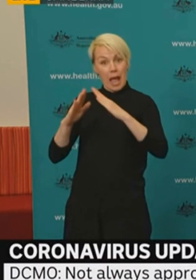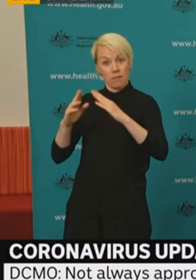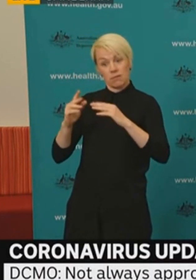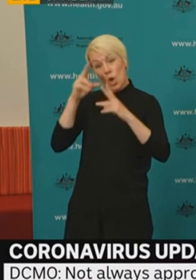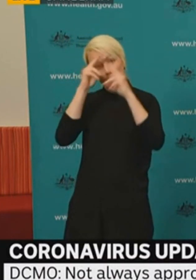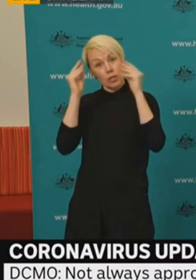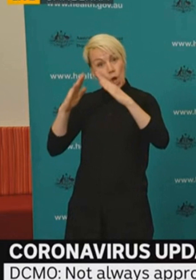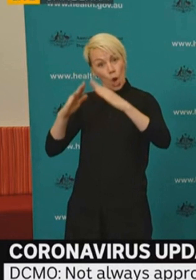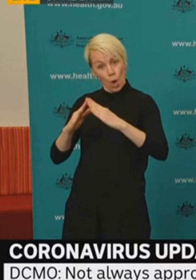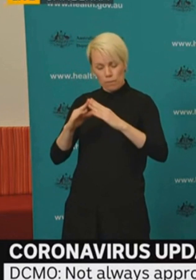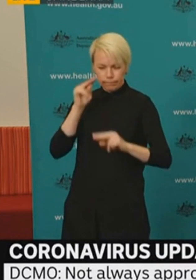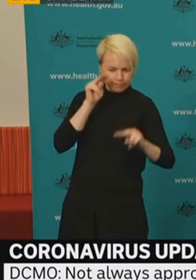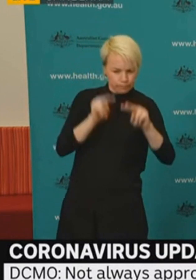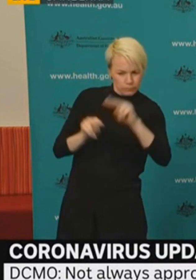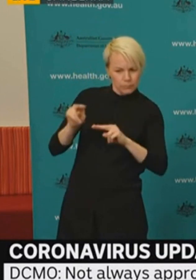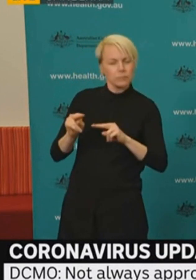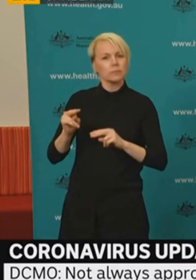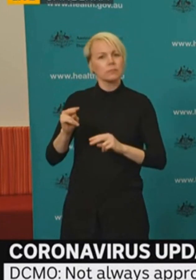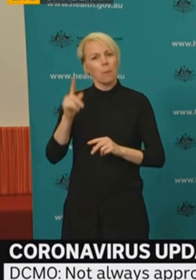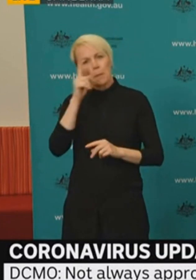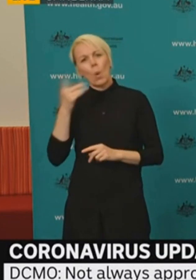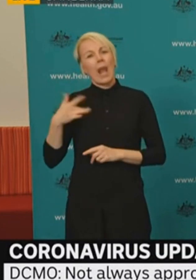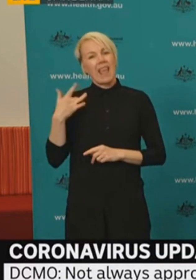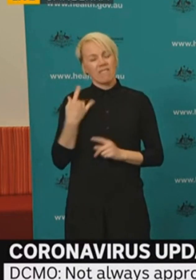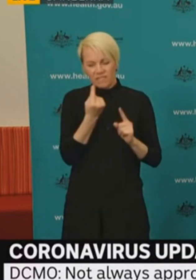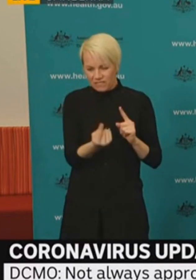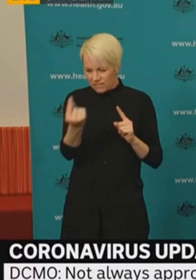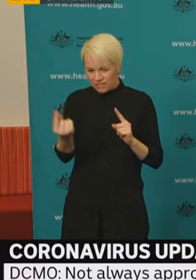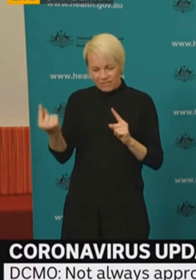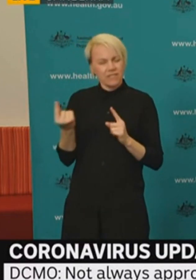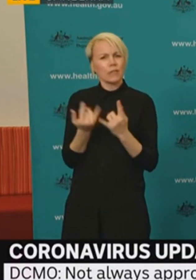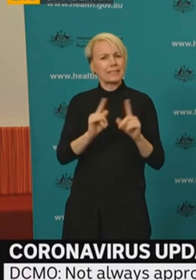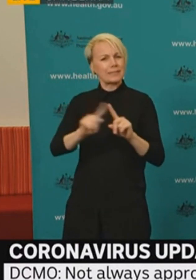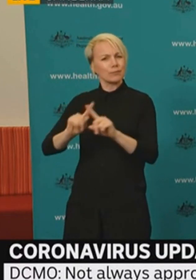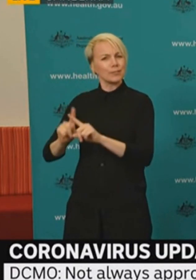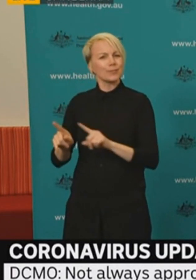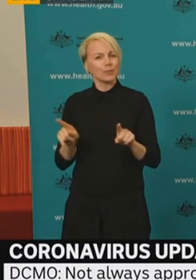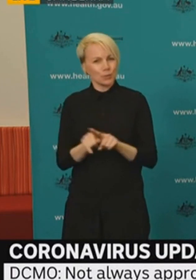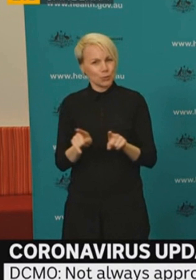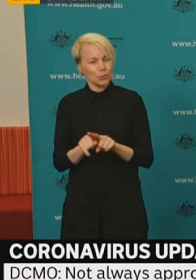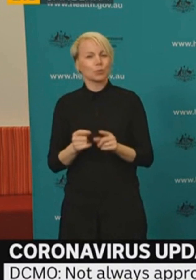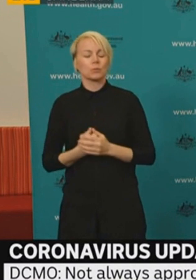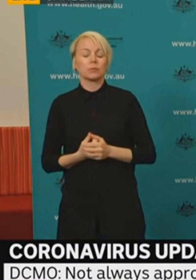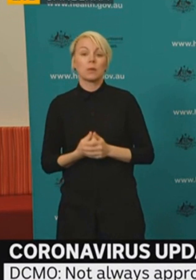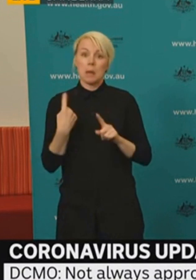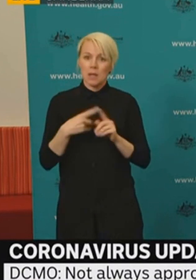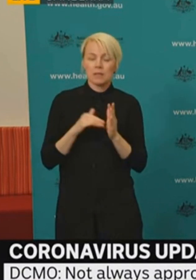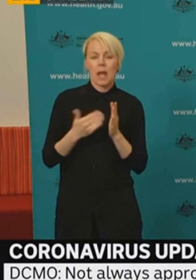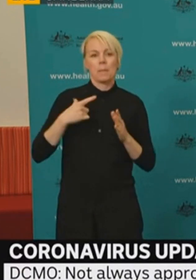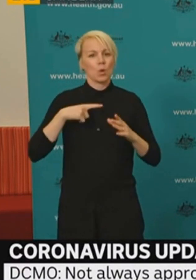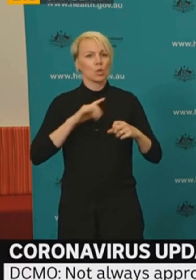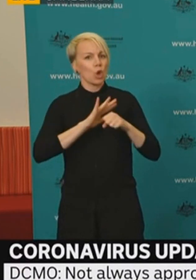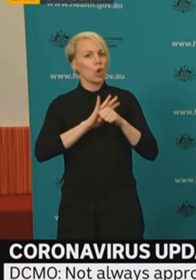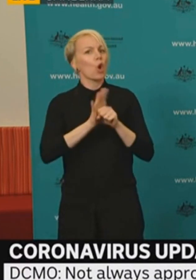COVID-19 positive and others who may be suffering because of their high care needs and the effects that the workforce disruption is having on